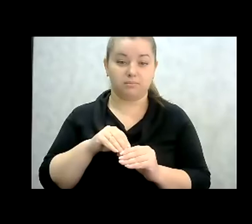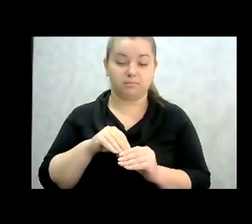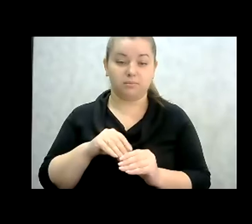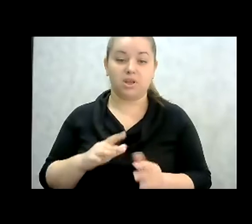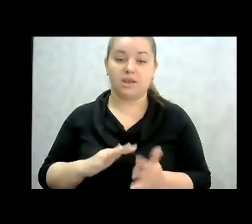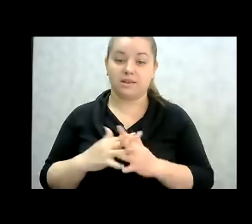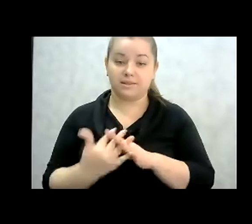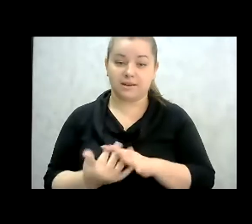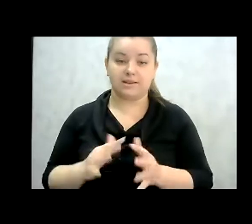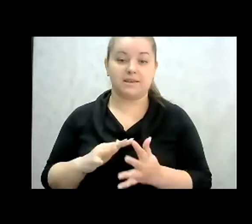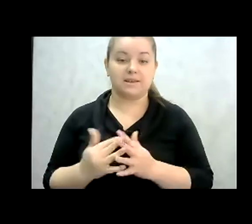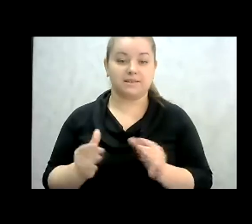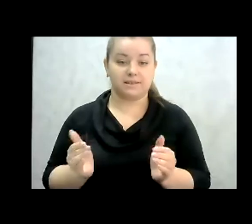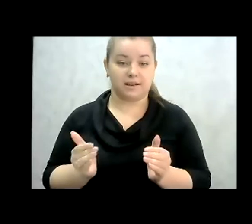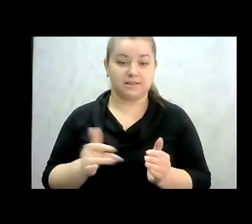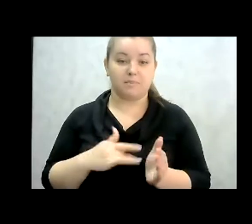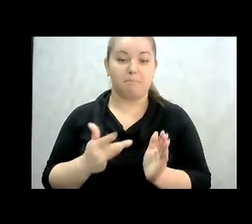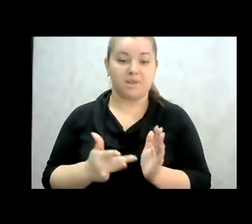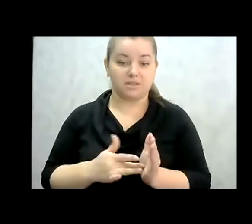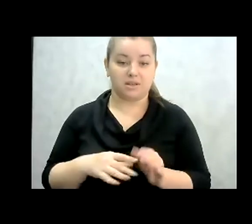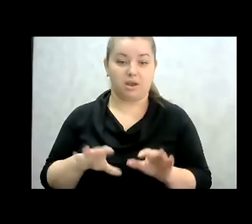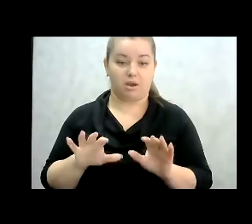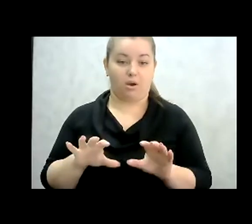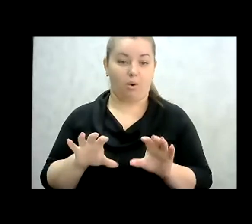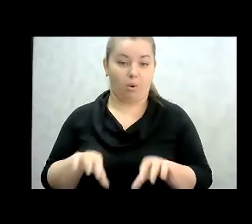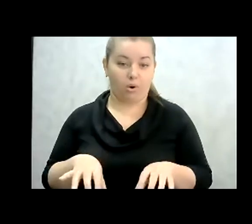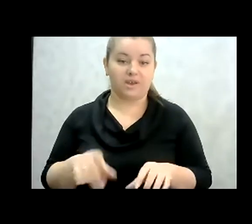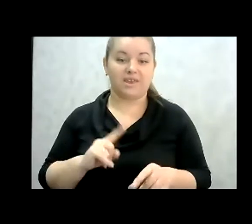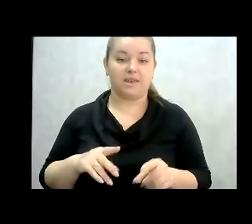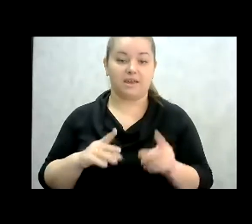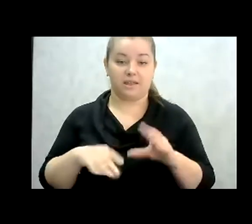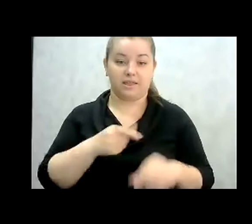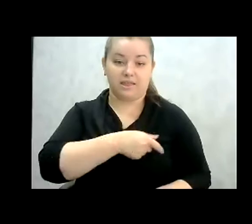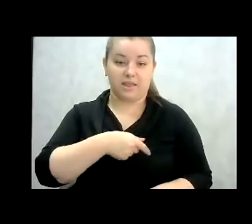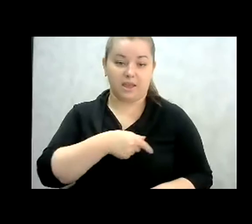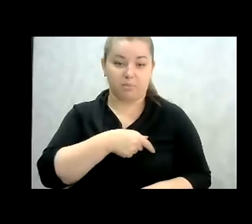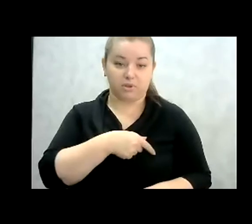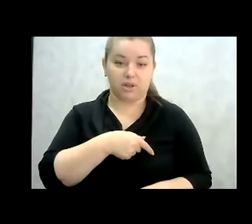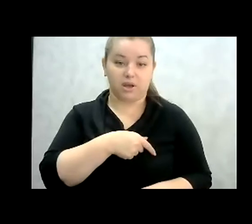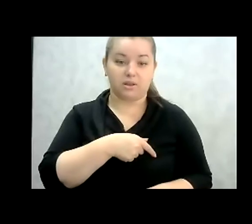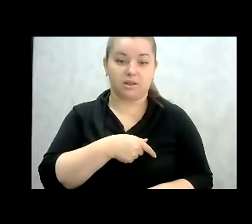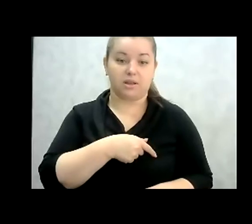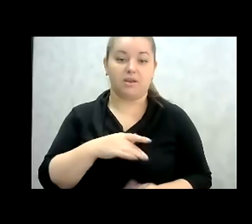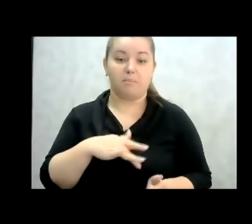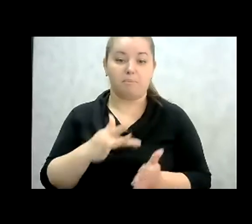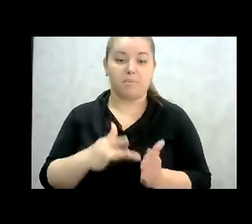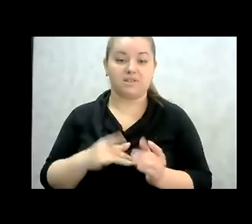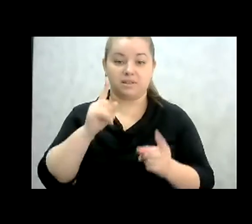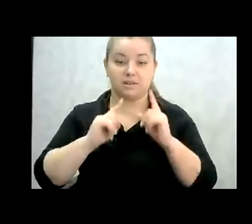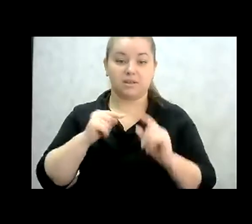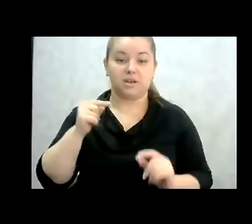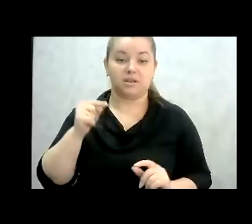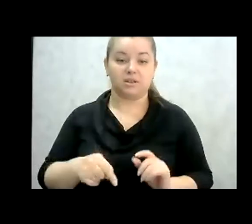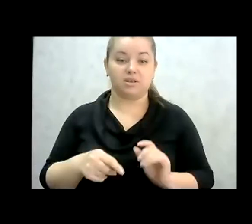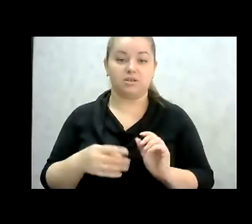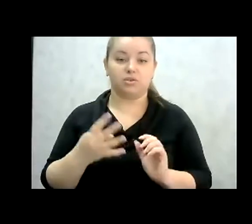election, we were electing local mayors and